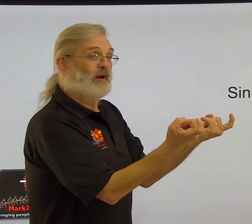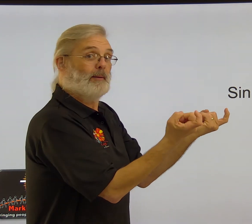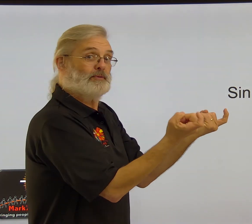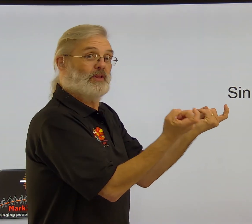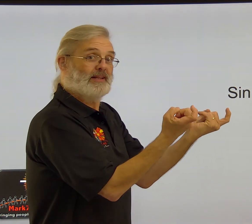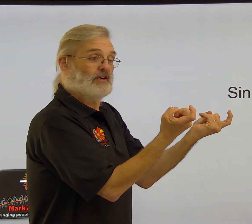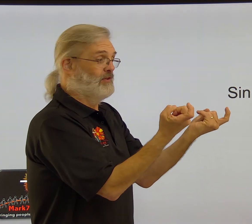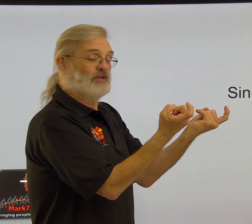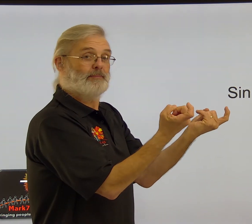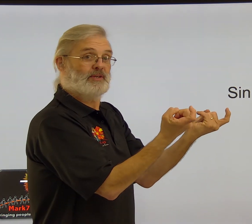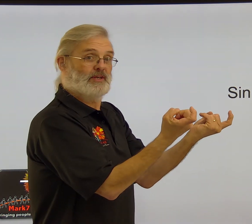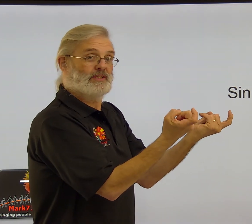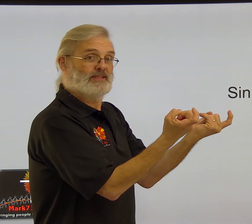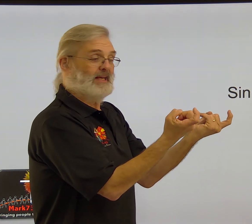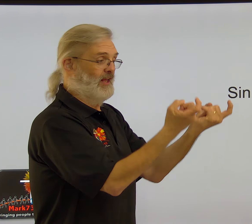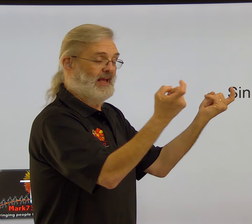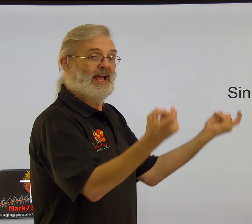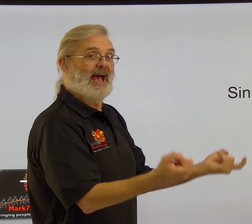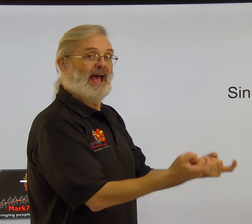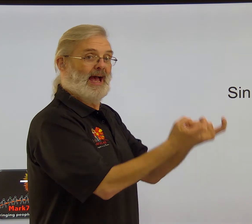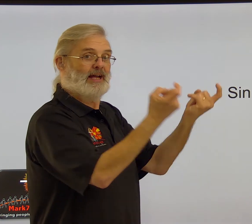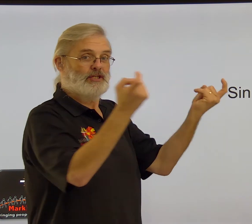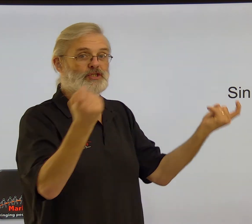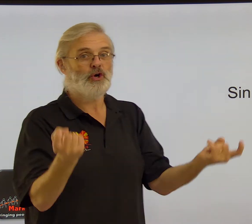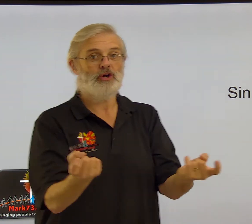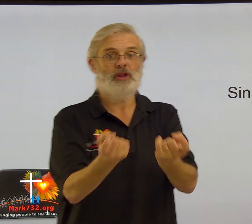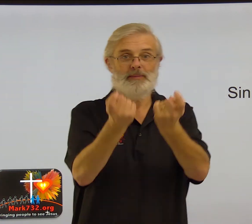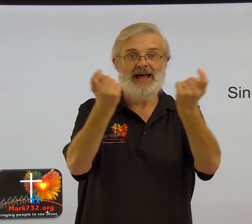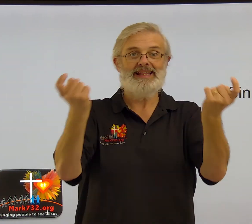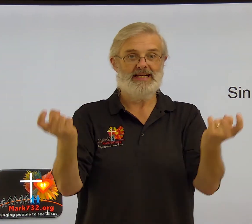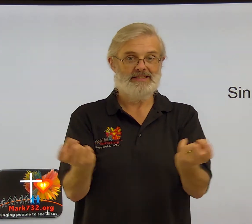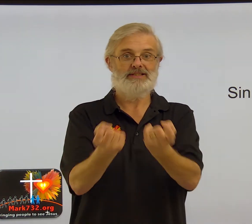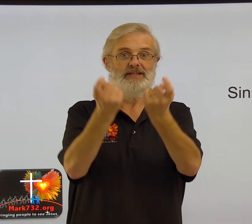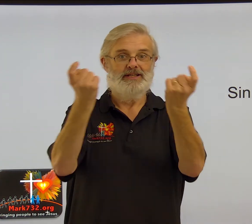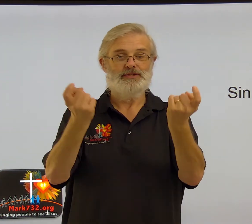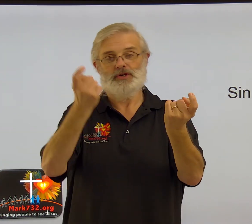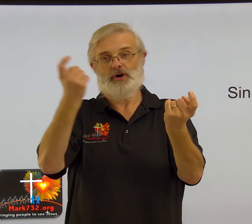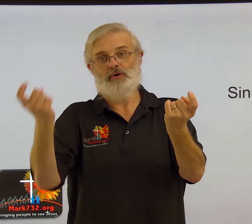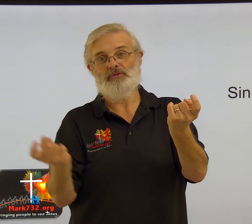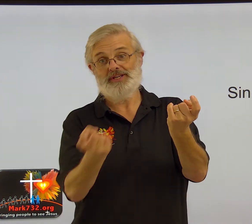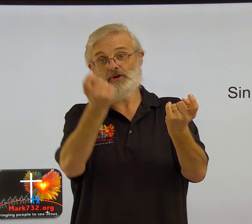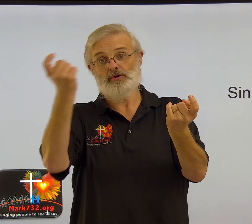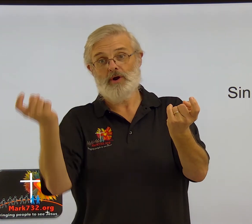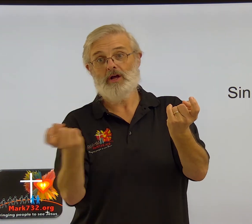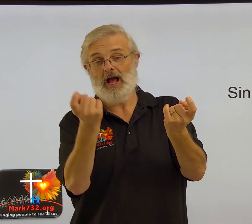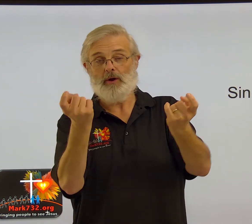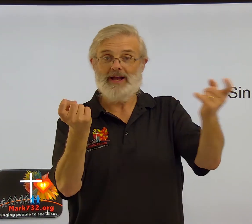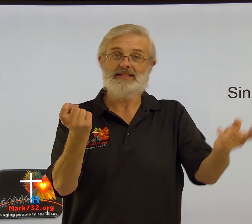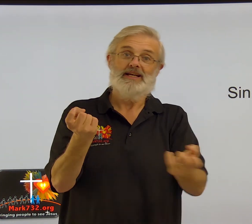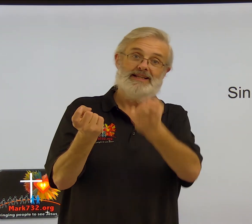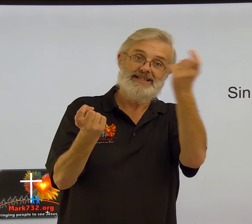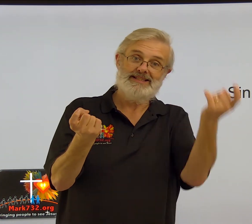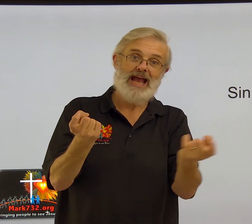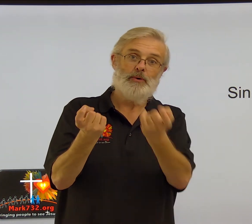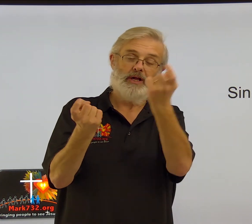to up to the ceiling, and you circle them like this. So this goes around clockwise. This is